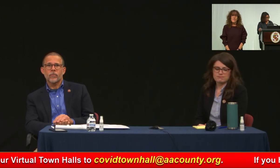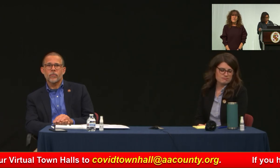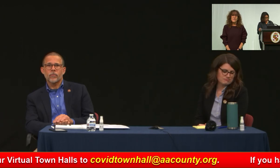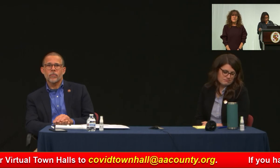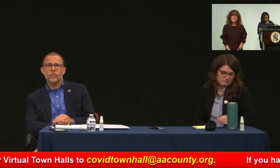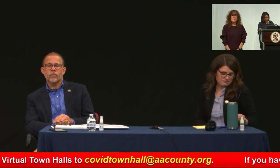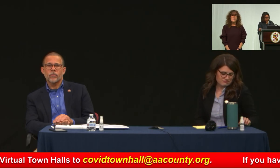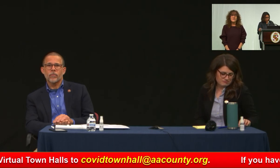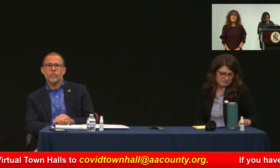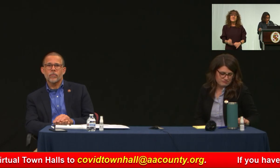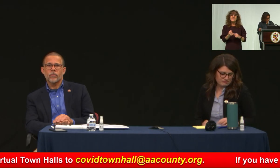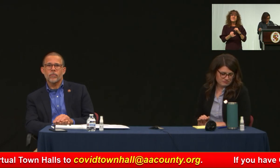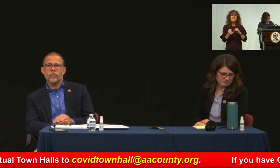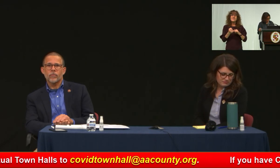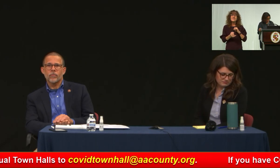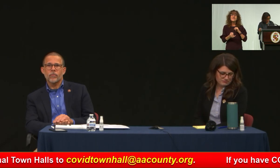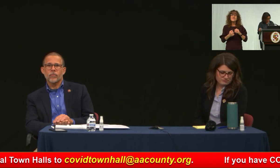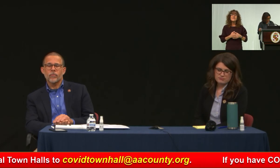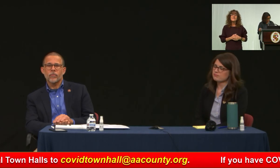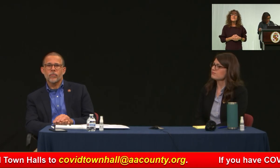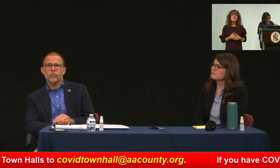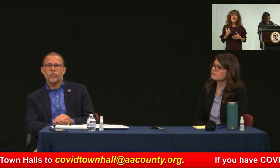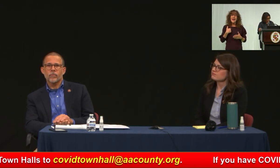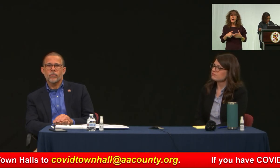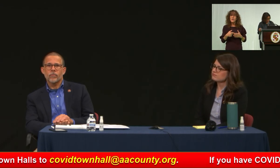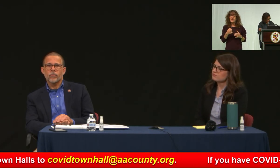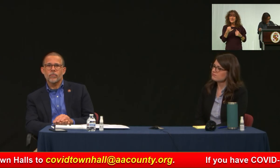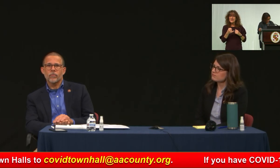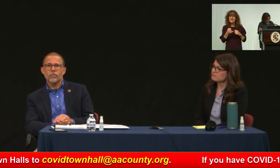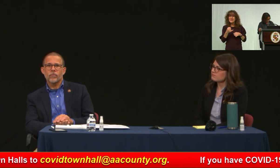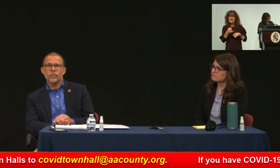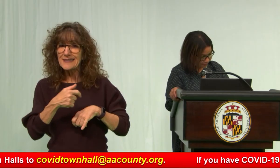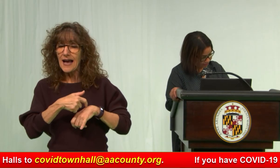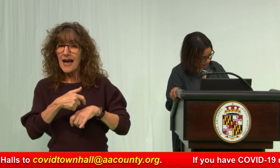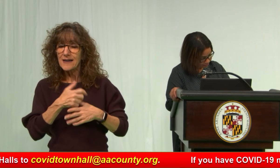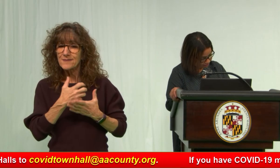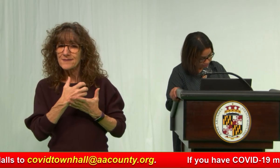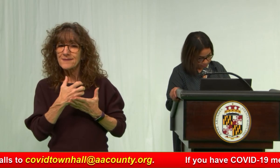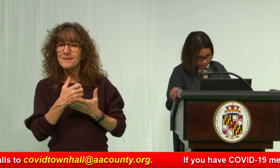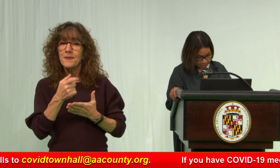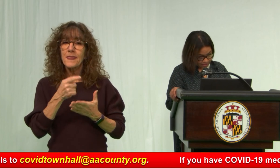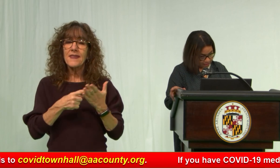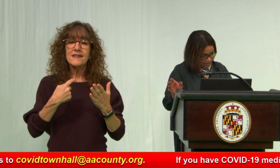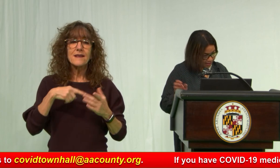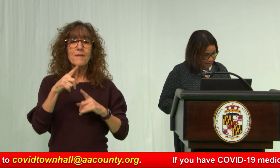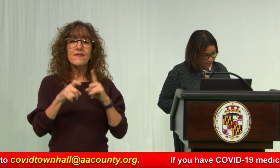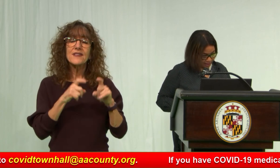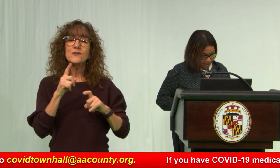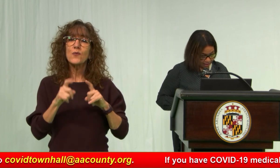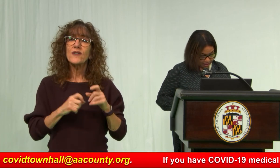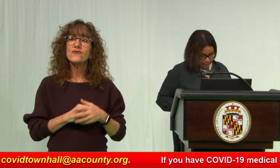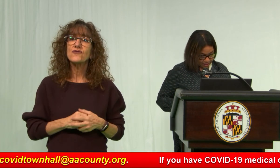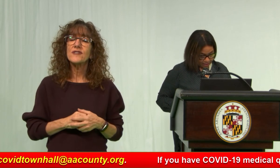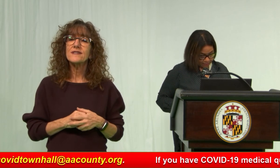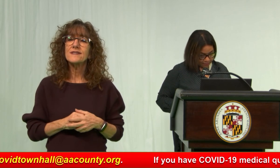So finally, and we are getting to the end of our time, some of these are questions that